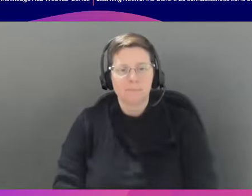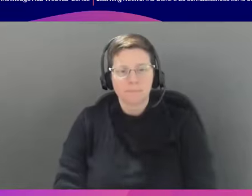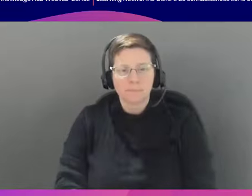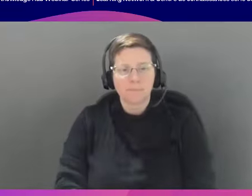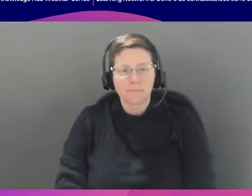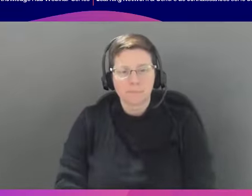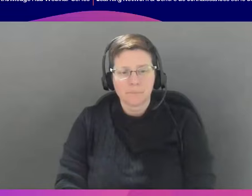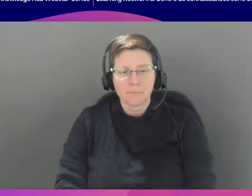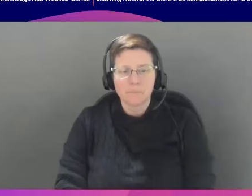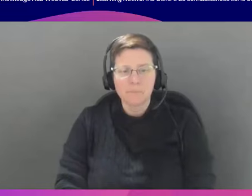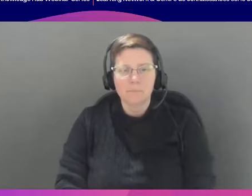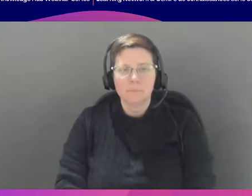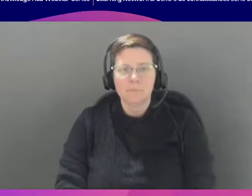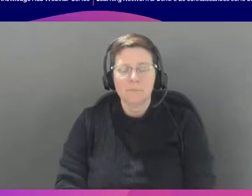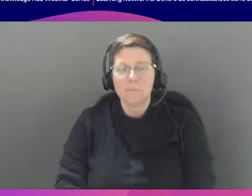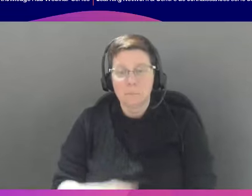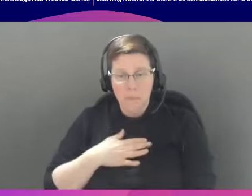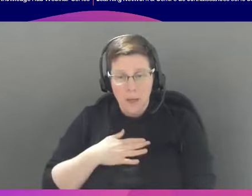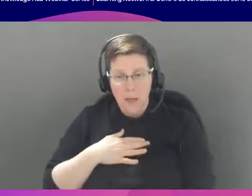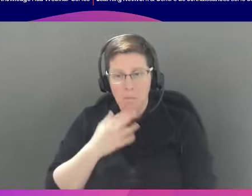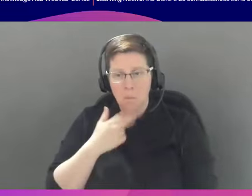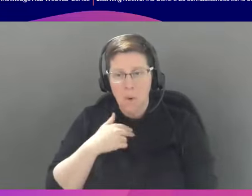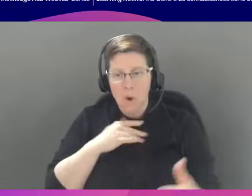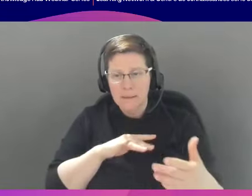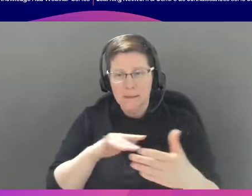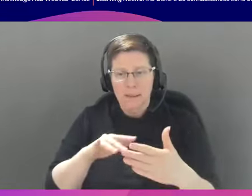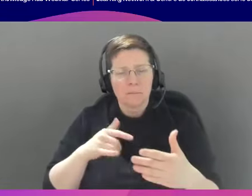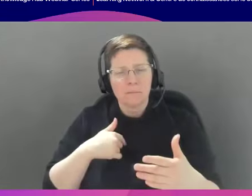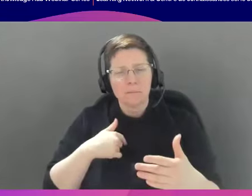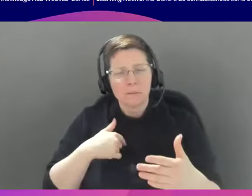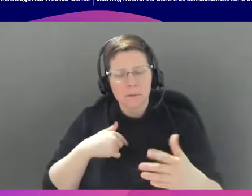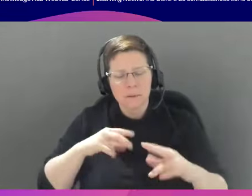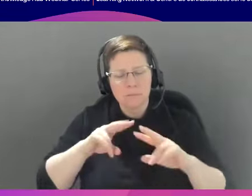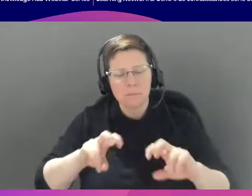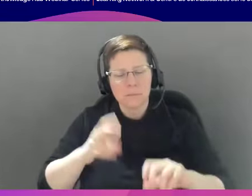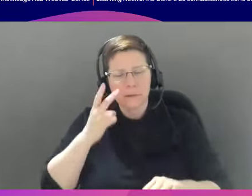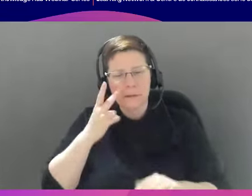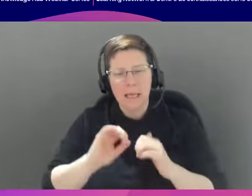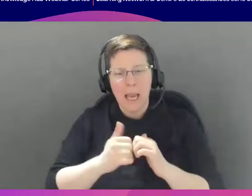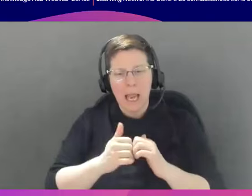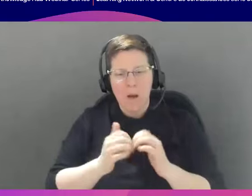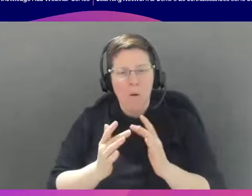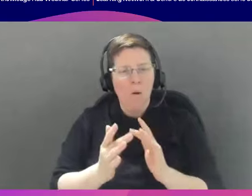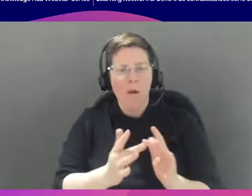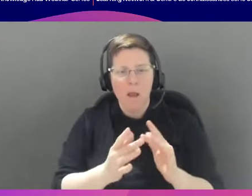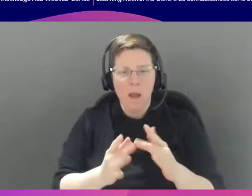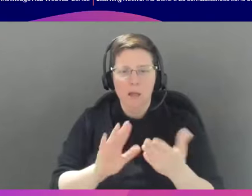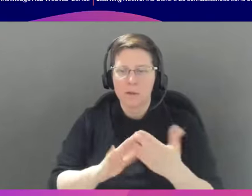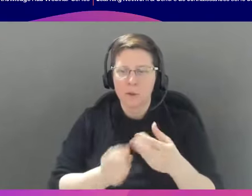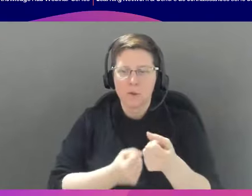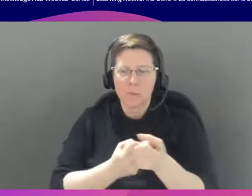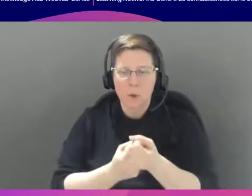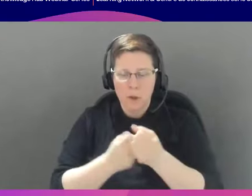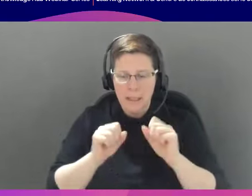So the purpose of this small study was to explore how online community support can be mobilized to